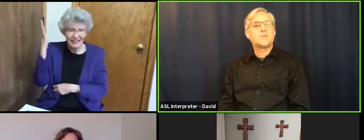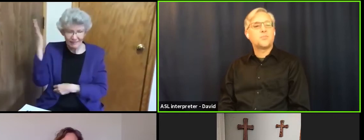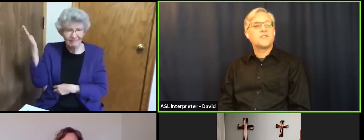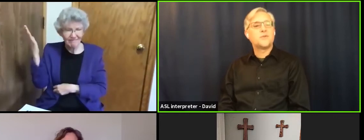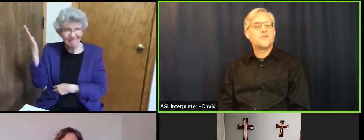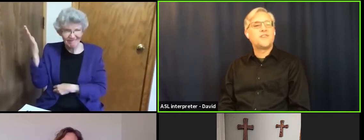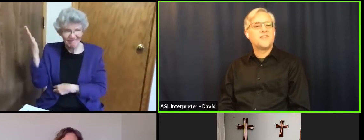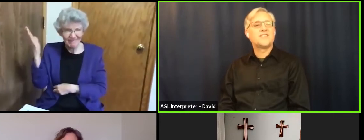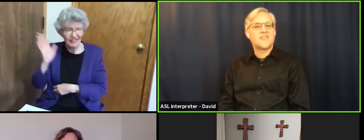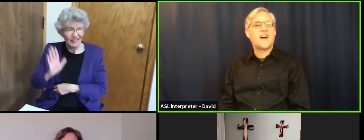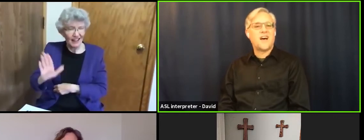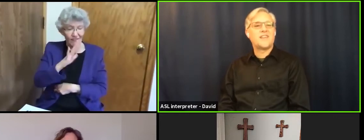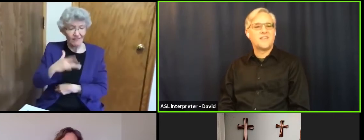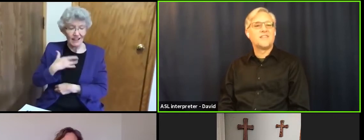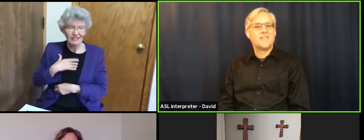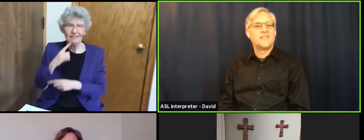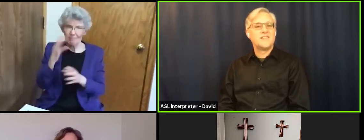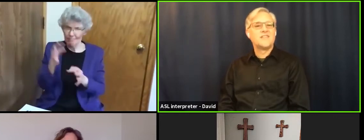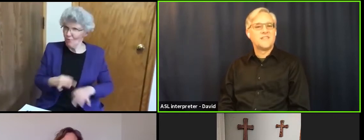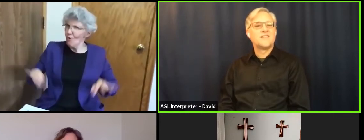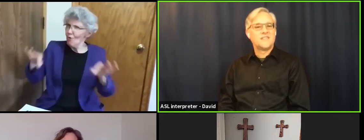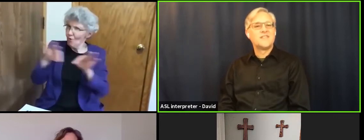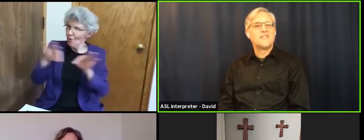You can express those feelings to God.